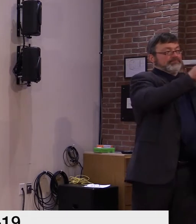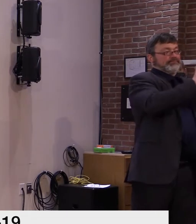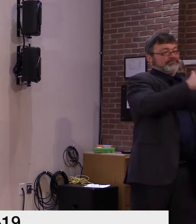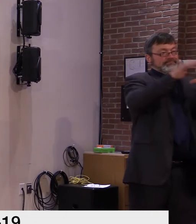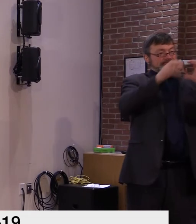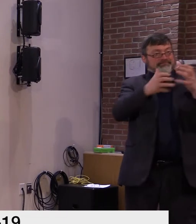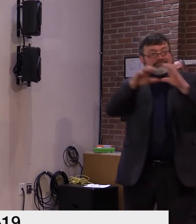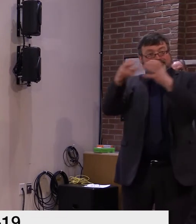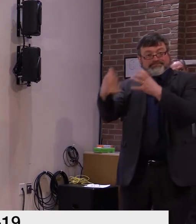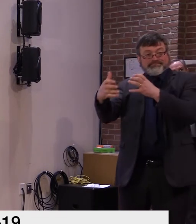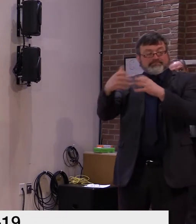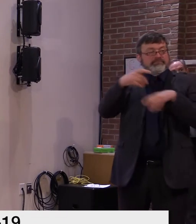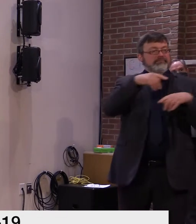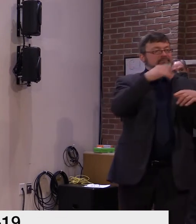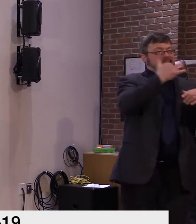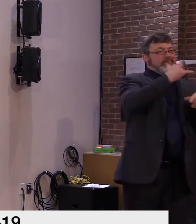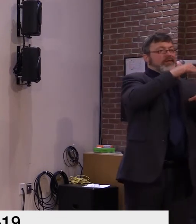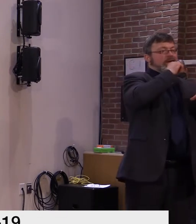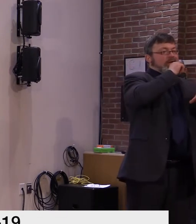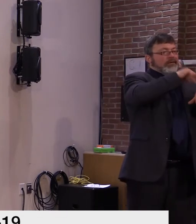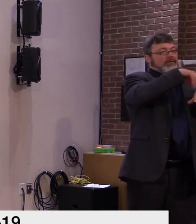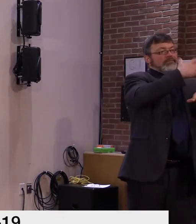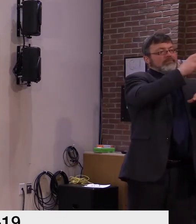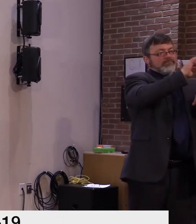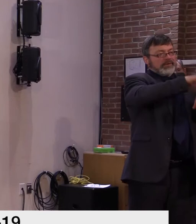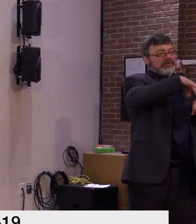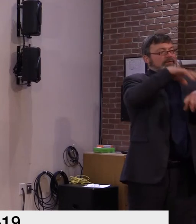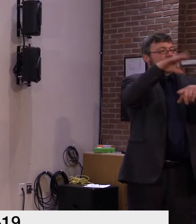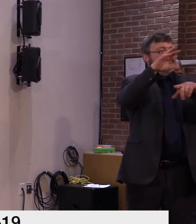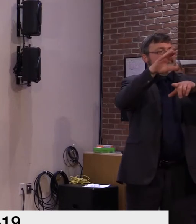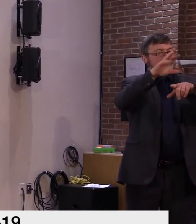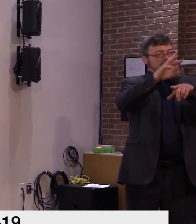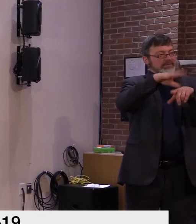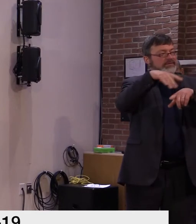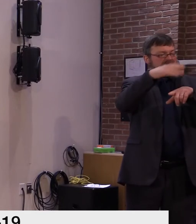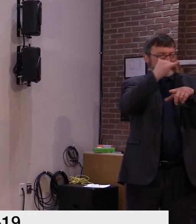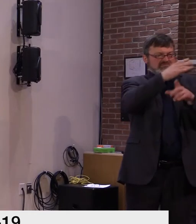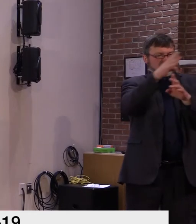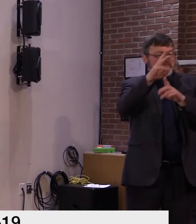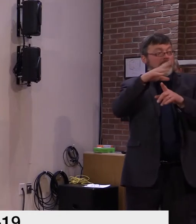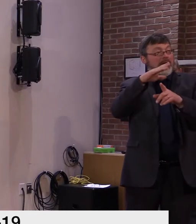because of the size of it, right? For instance, when the advisory panel